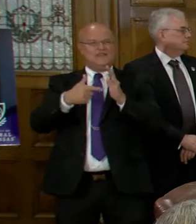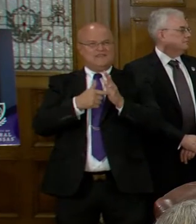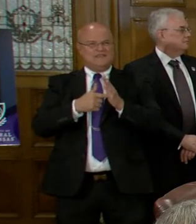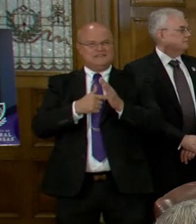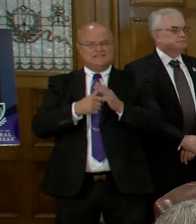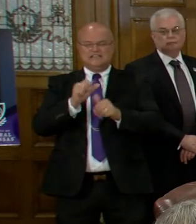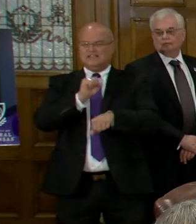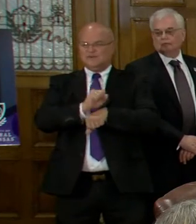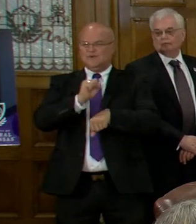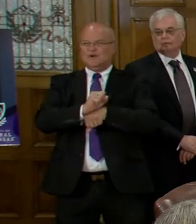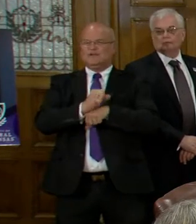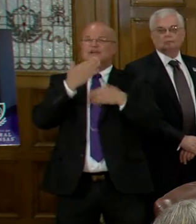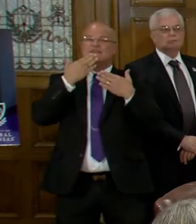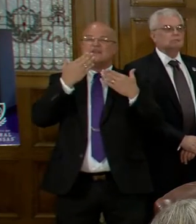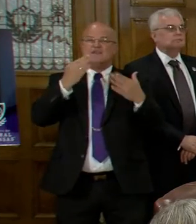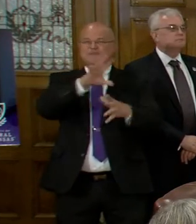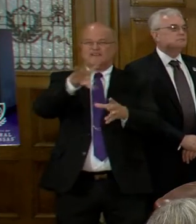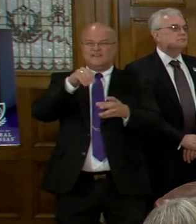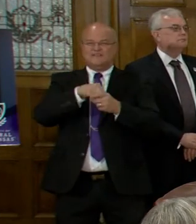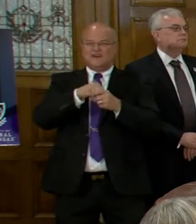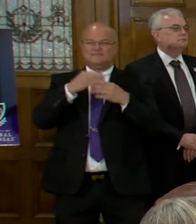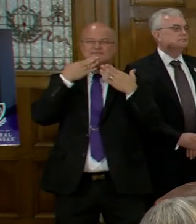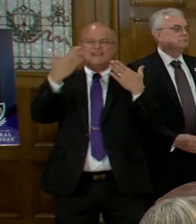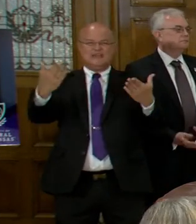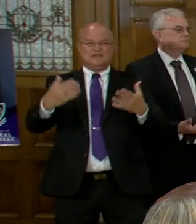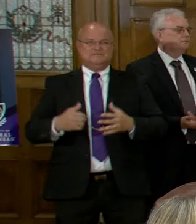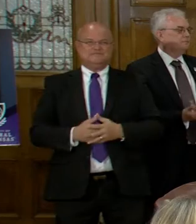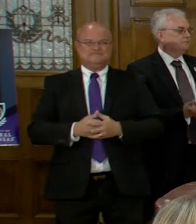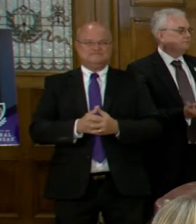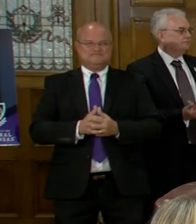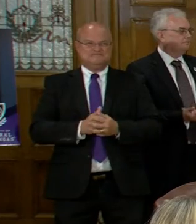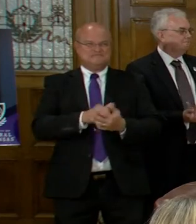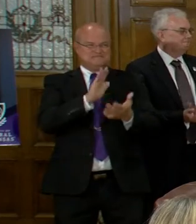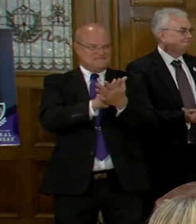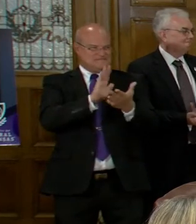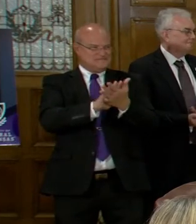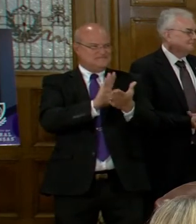initiative. We're glad to be involved. Thank you.